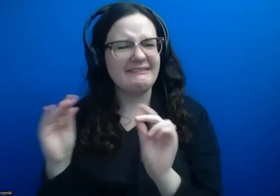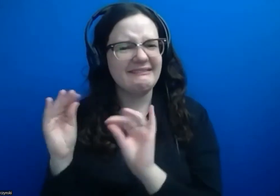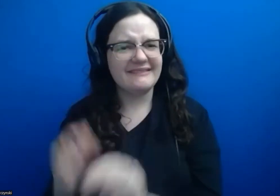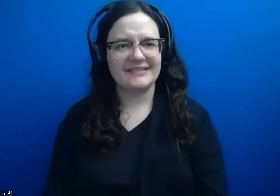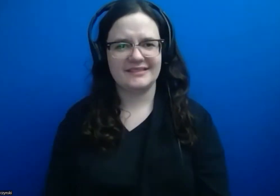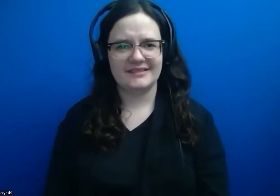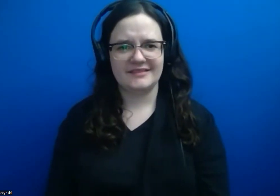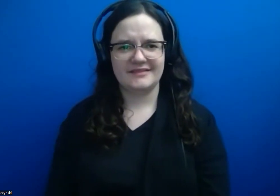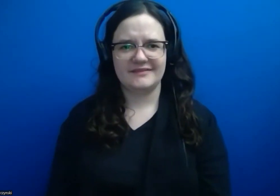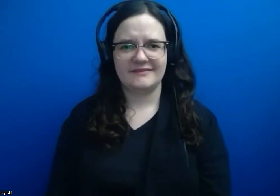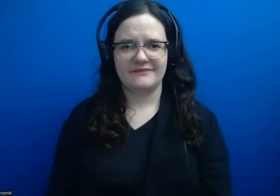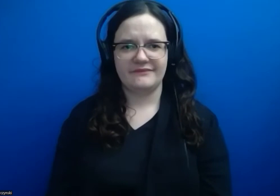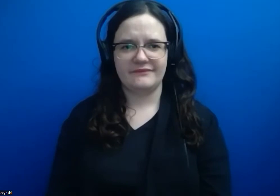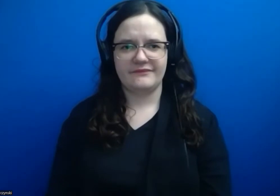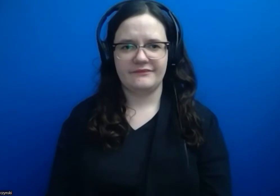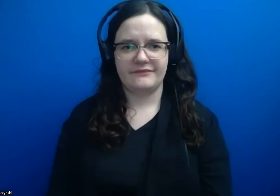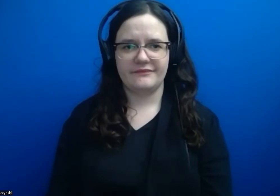it, Let me just say this,